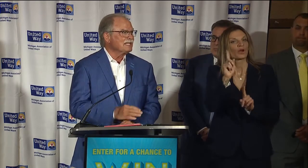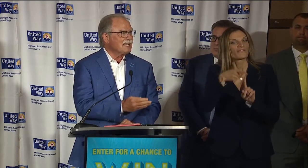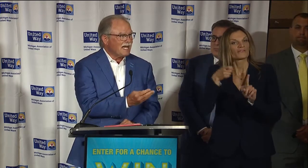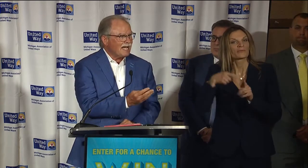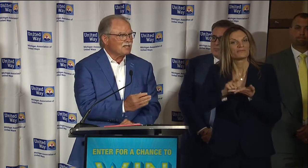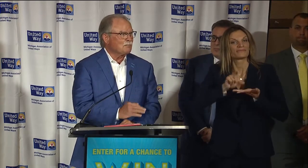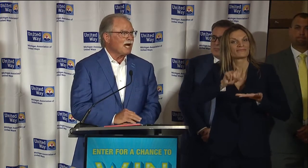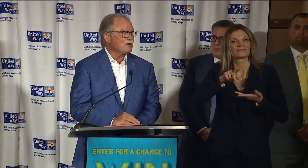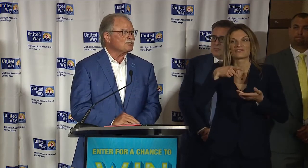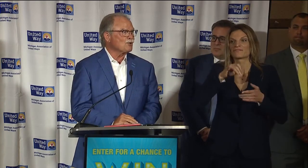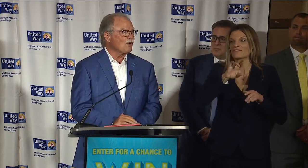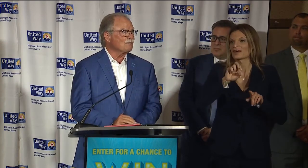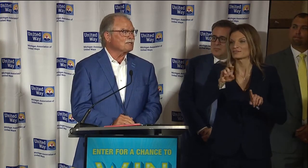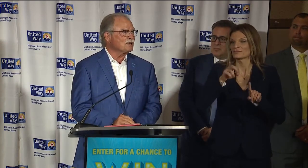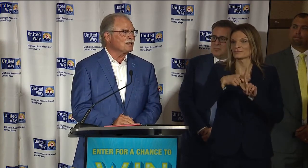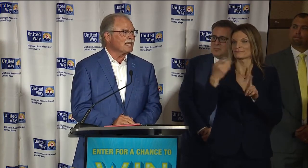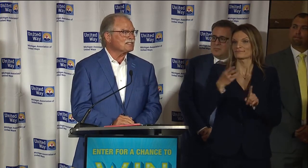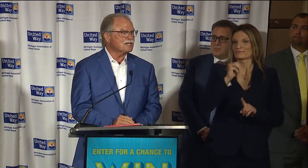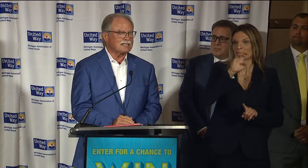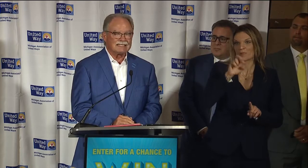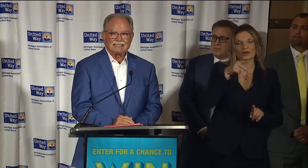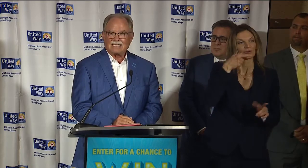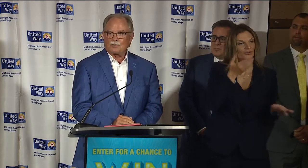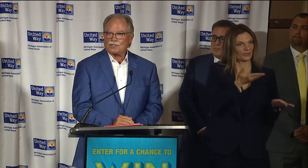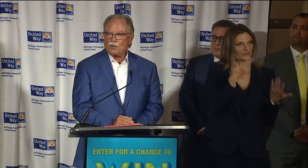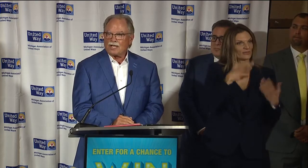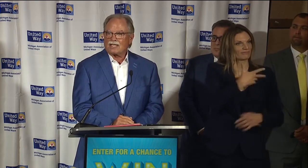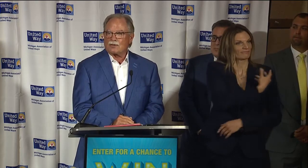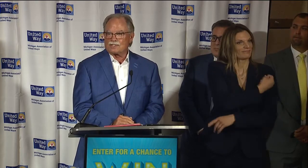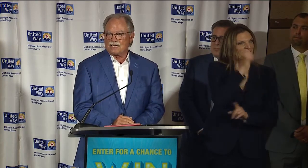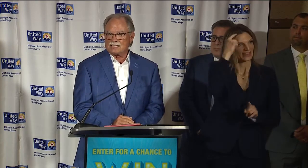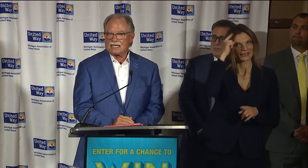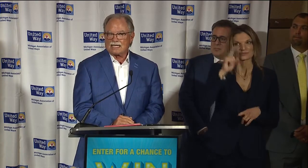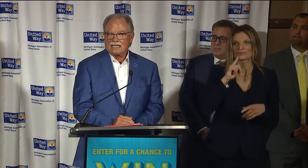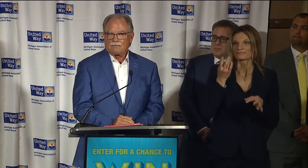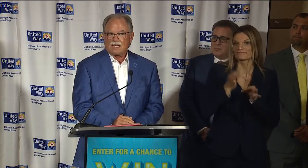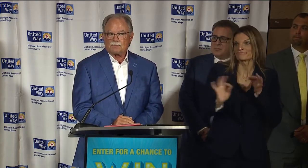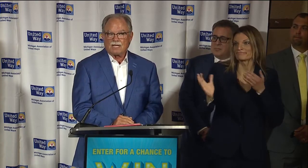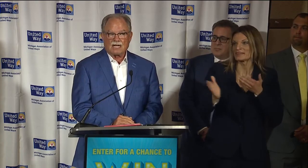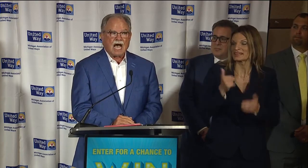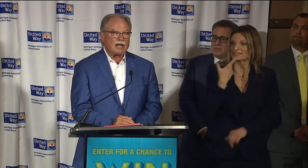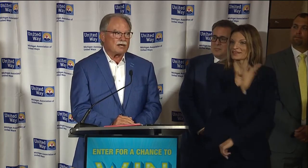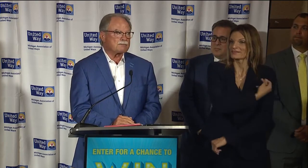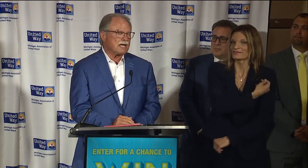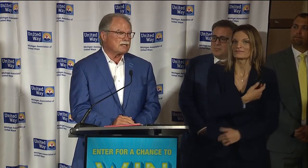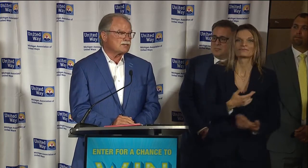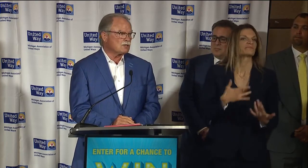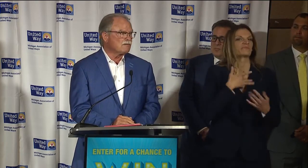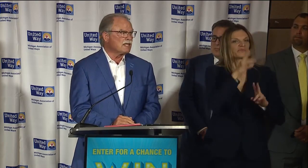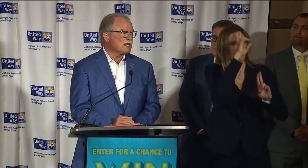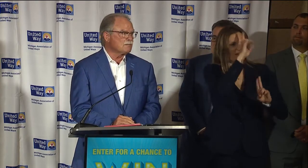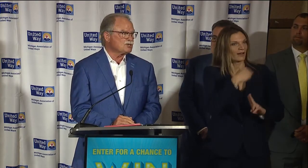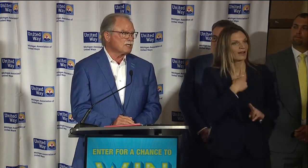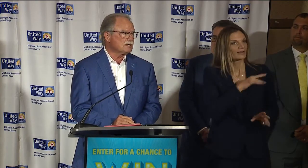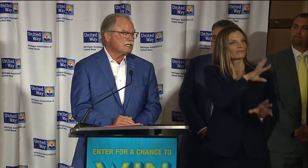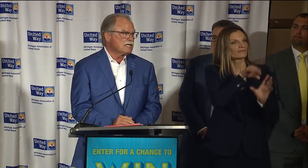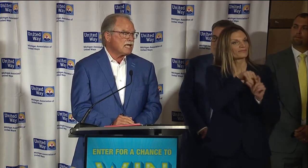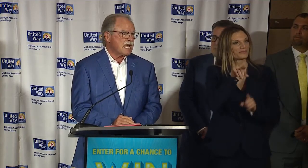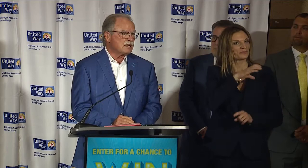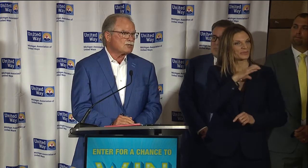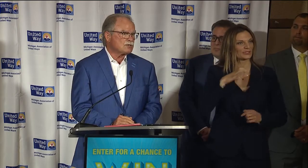vaccine at the Meijer store here in Lansing. It was quick, it was easy. It's been an honor to serve on the